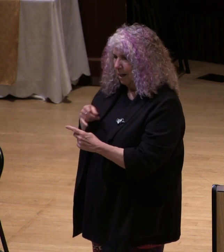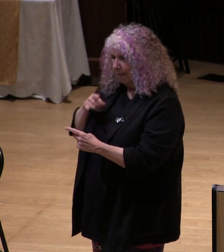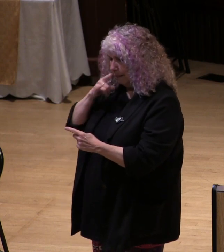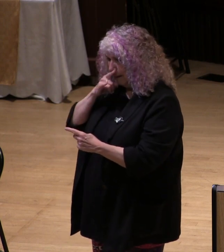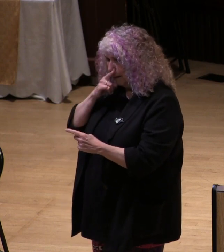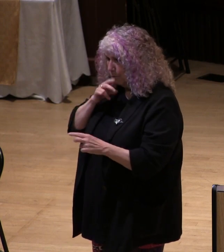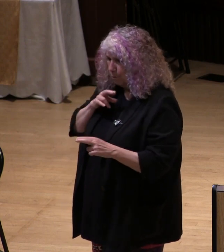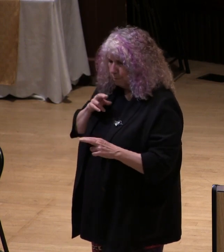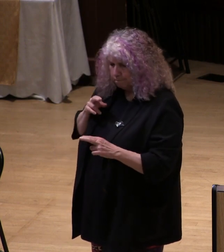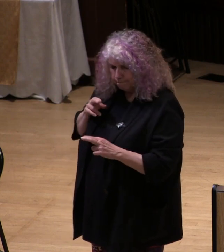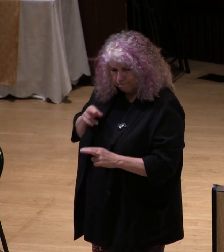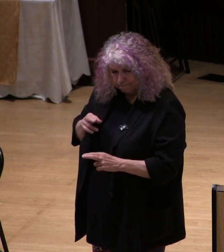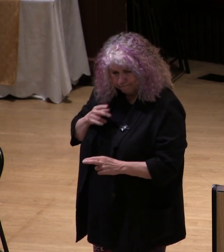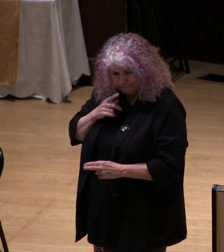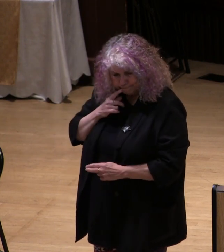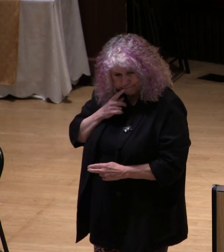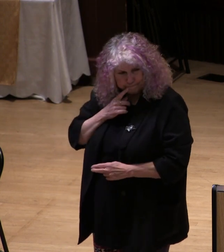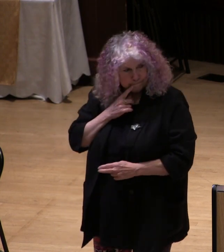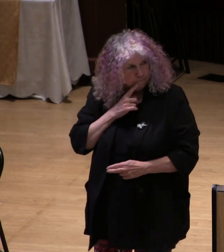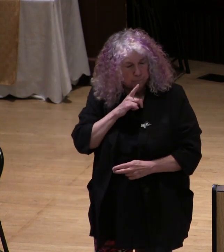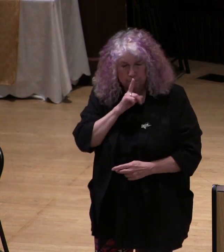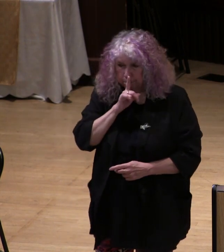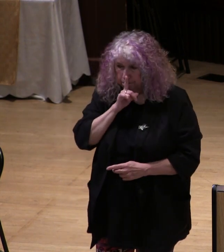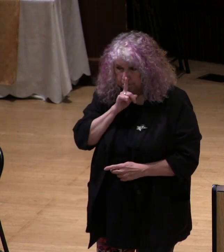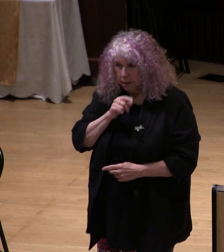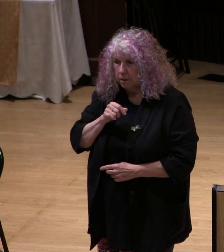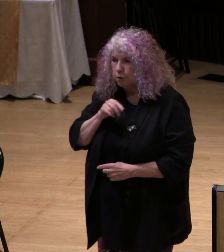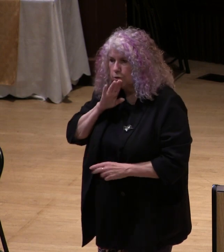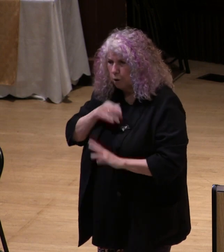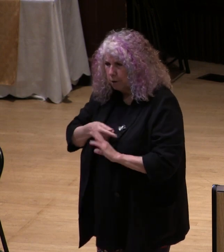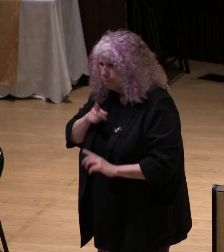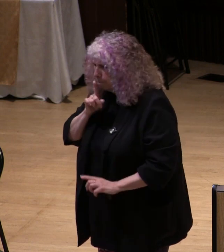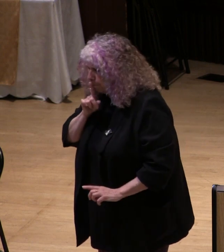child puts her finger to her mouth. "Shh."